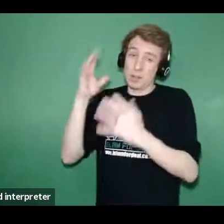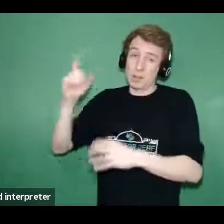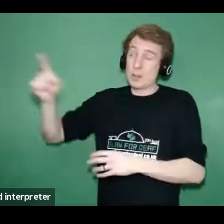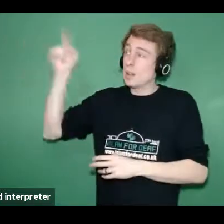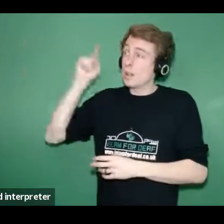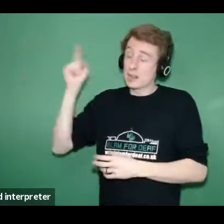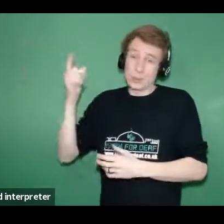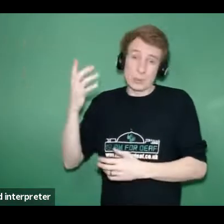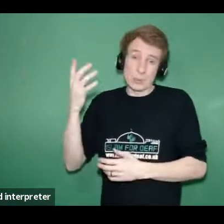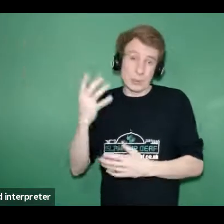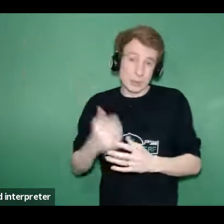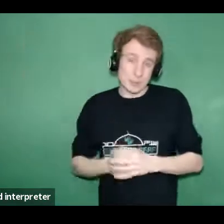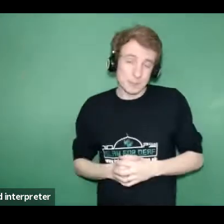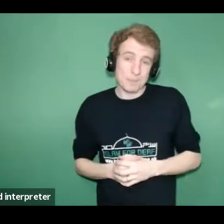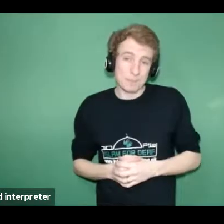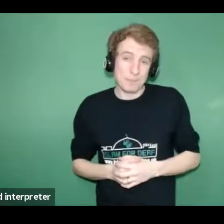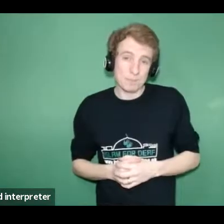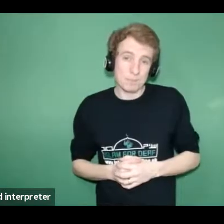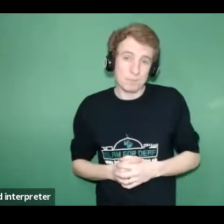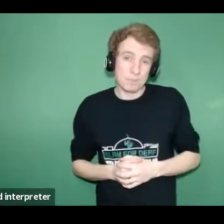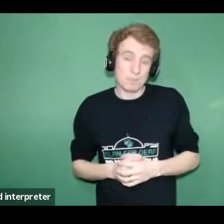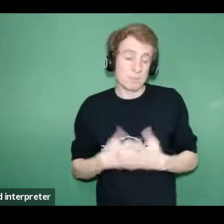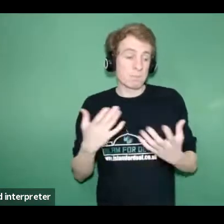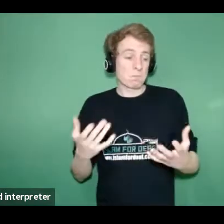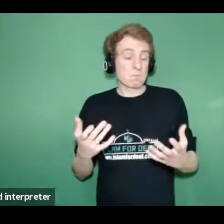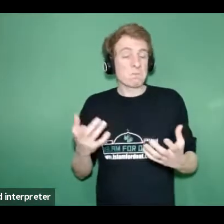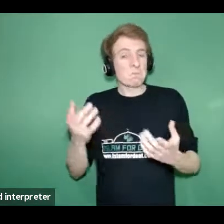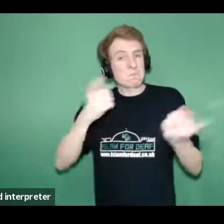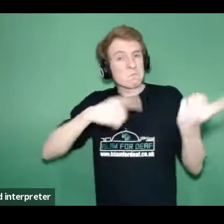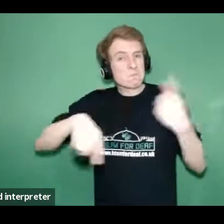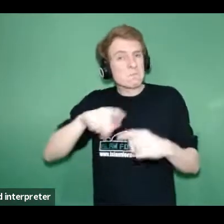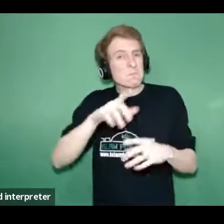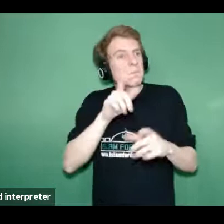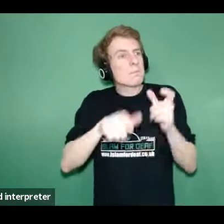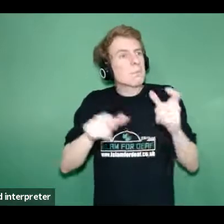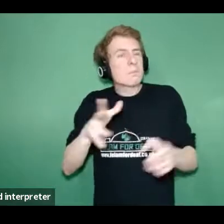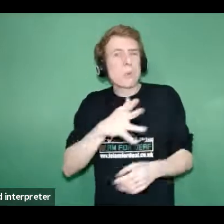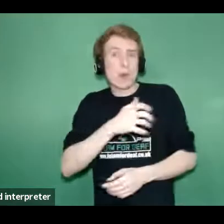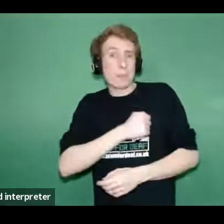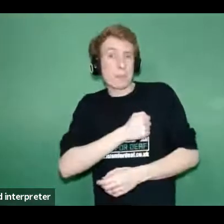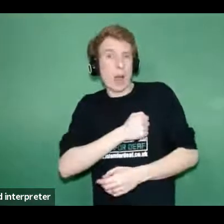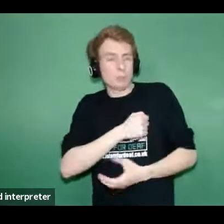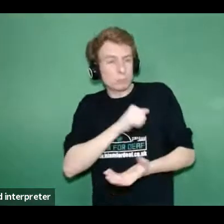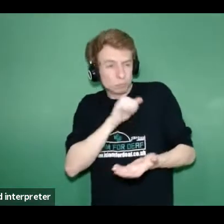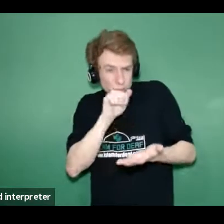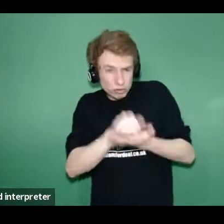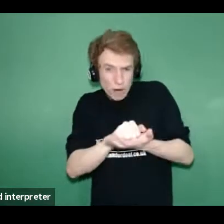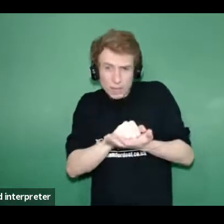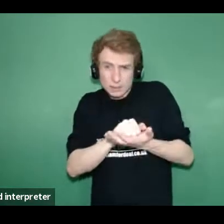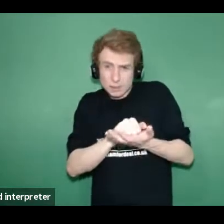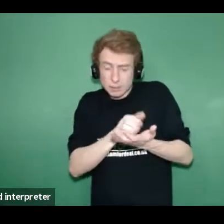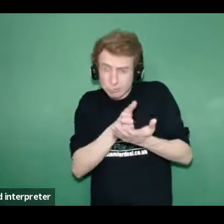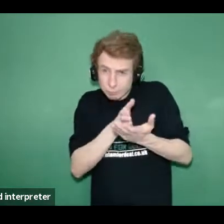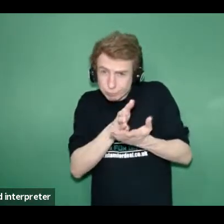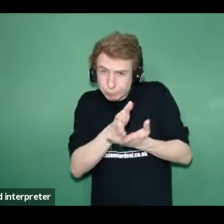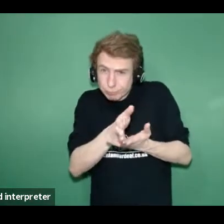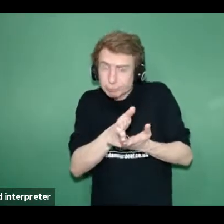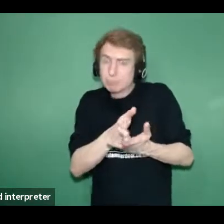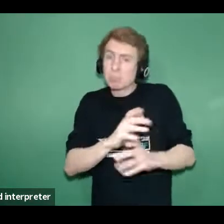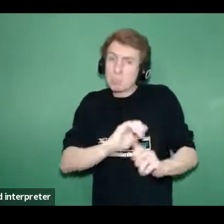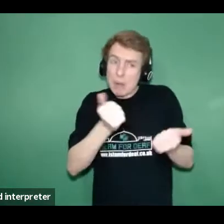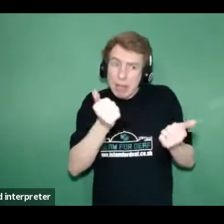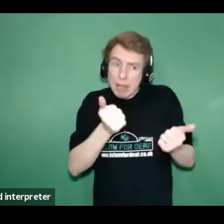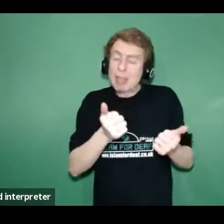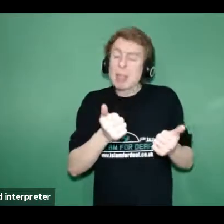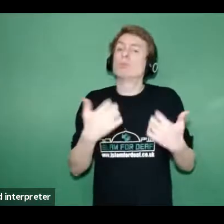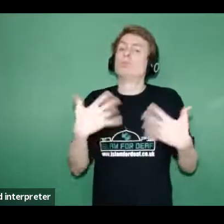everything. So if an individual's faith is correct and it's well, then they will achieve this happiness from